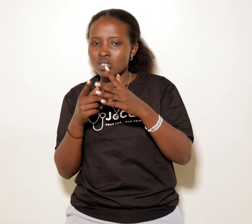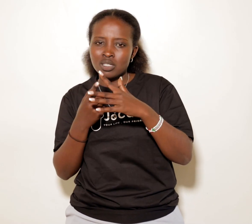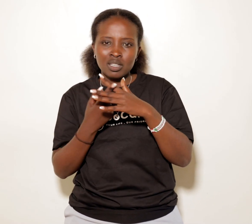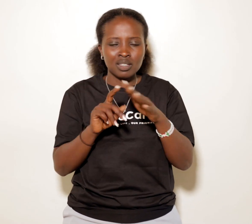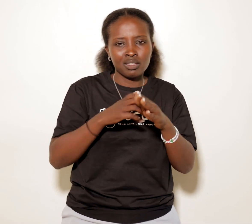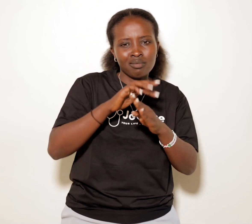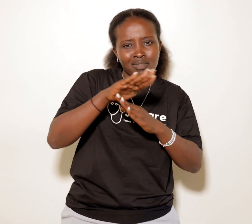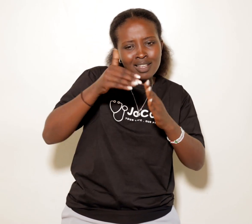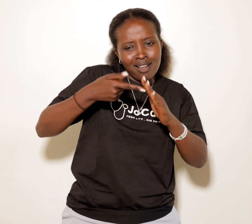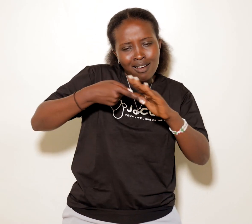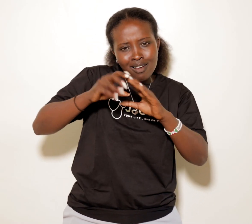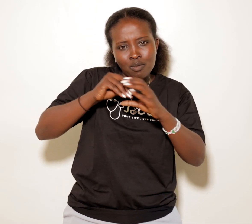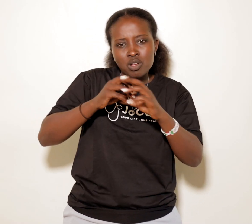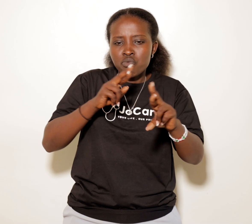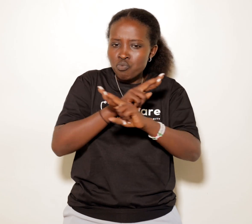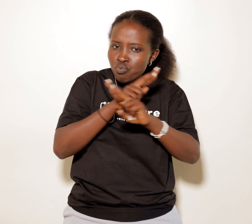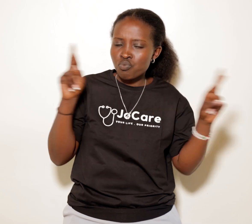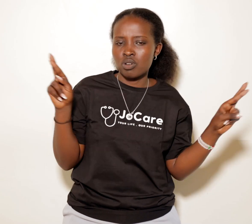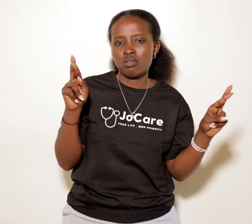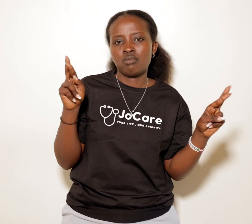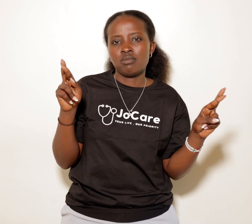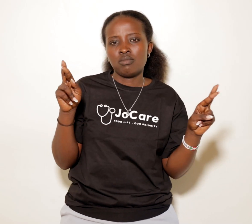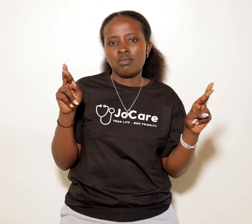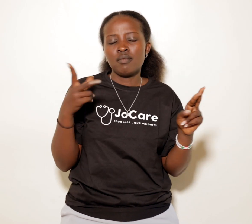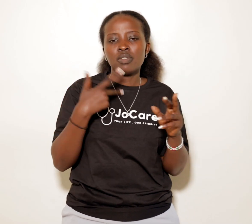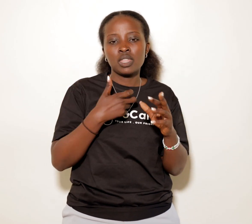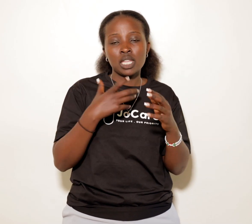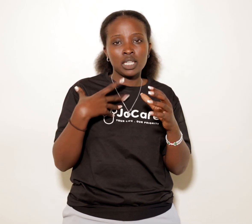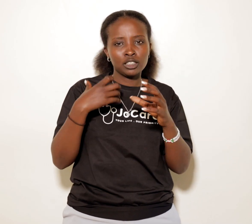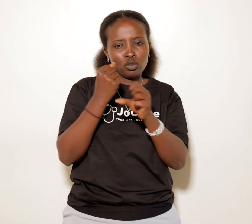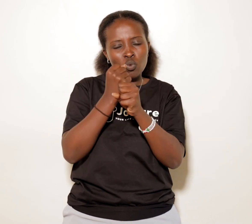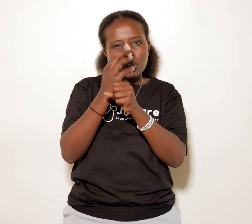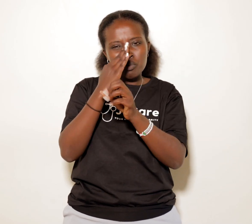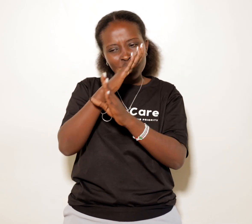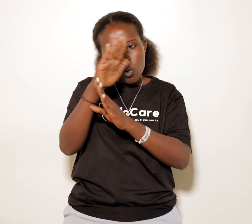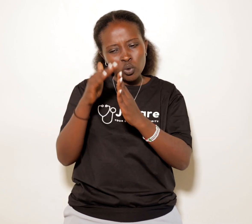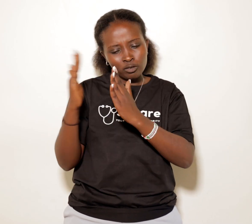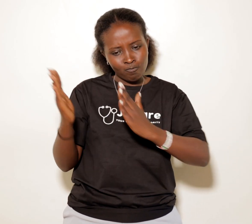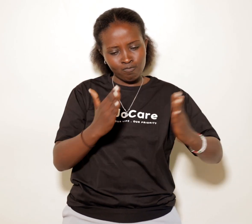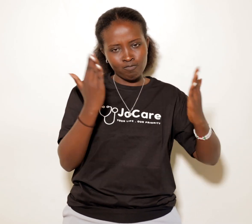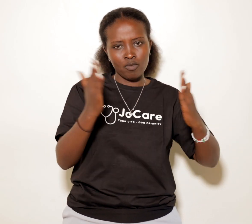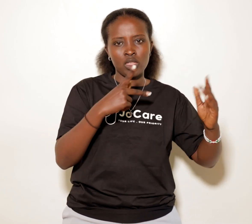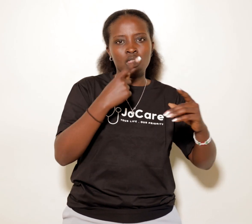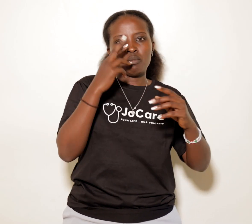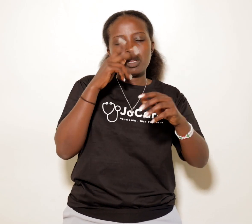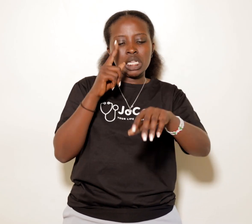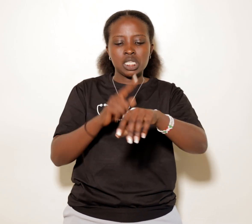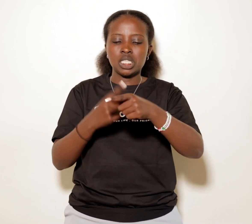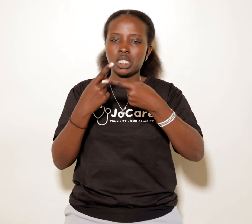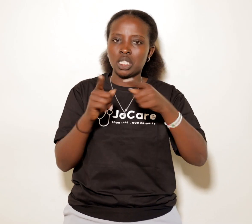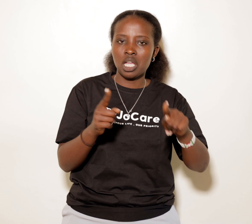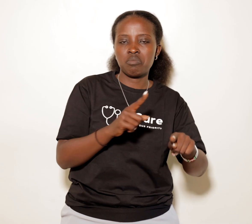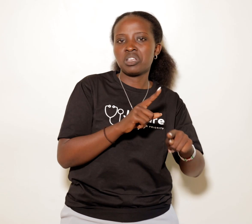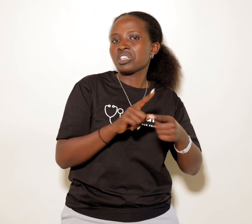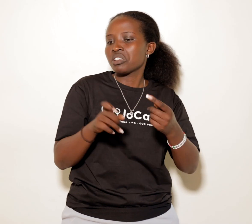in helping to be able to access information at different times with different number of people in